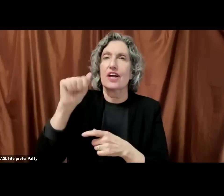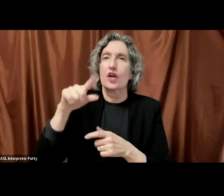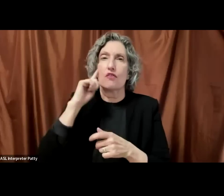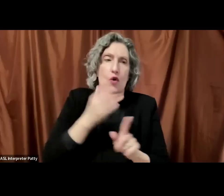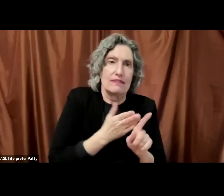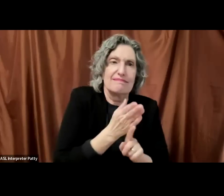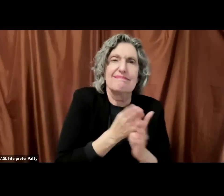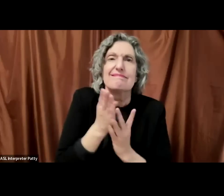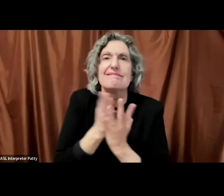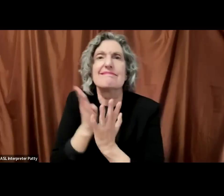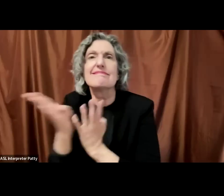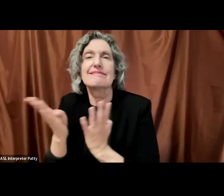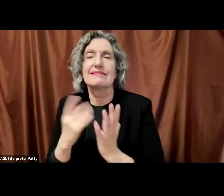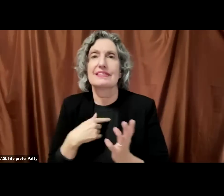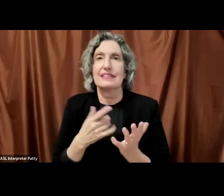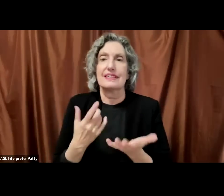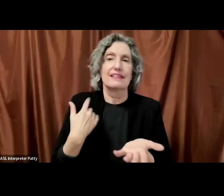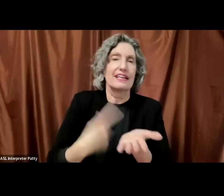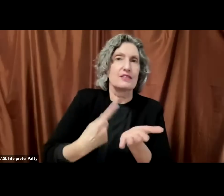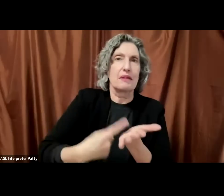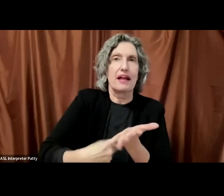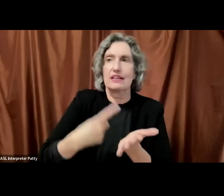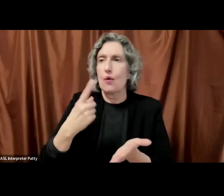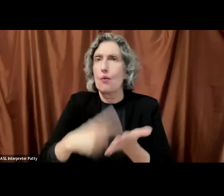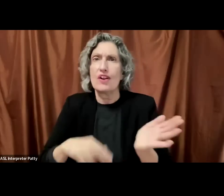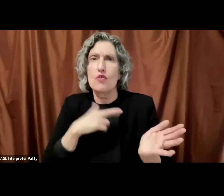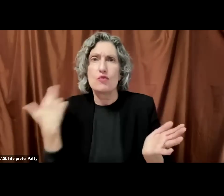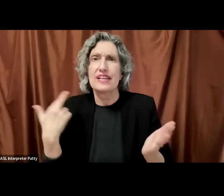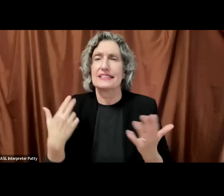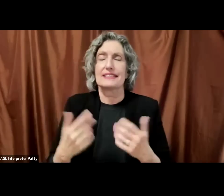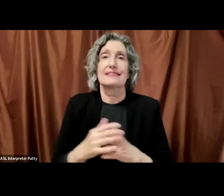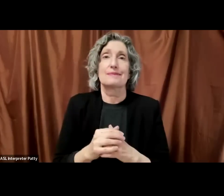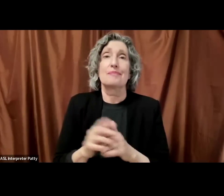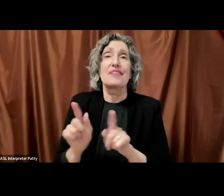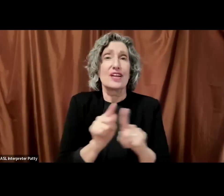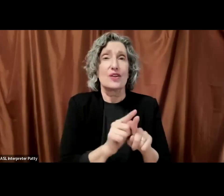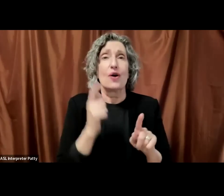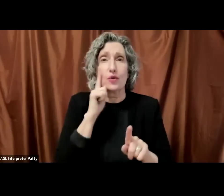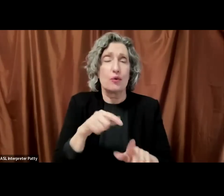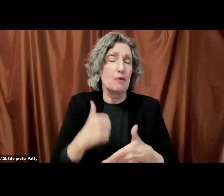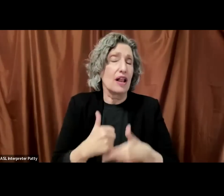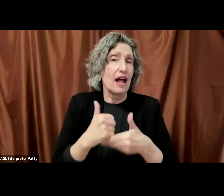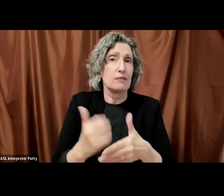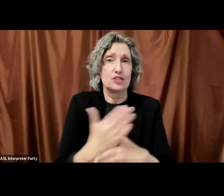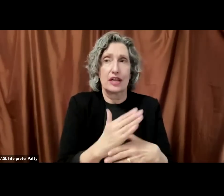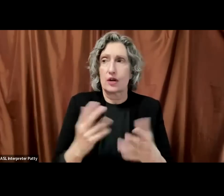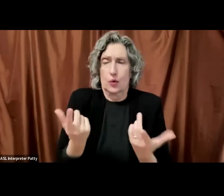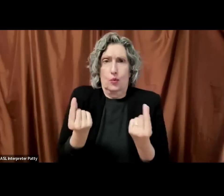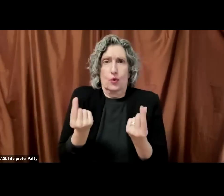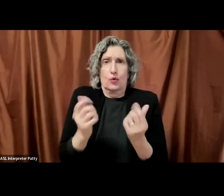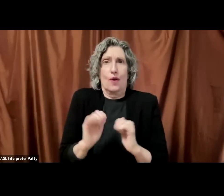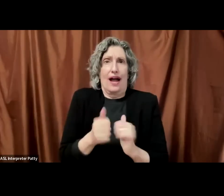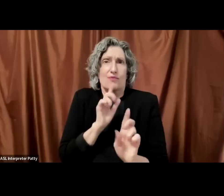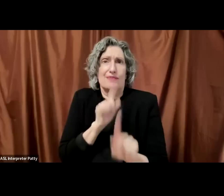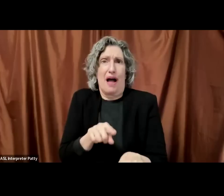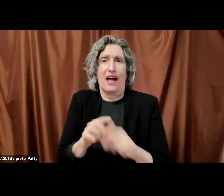the risks for funding investigations, and we'll share best practices for ways to prepare and respond. We're